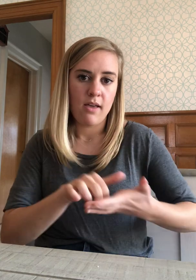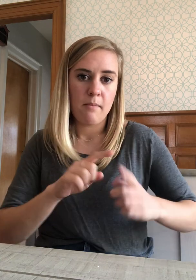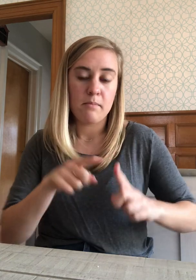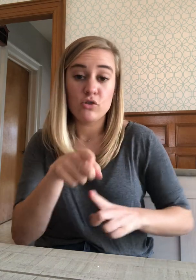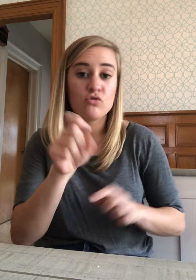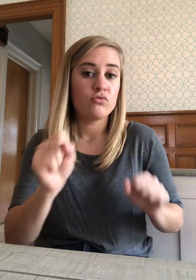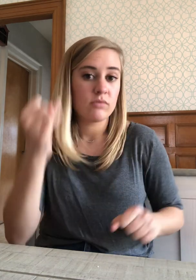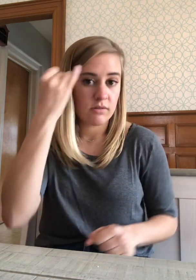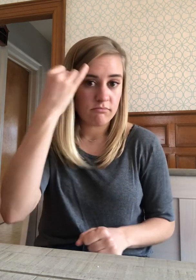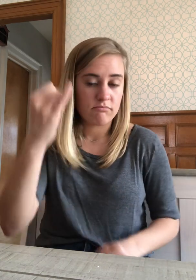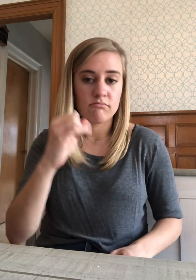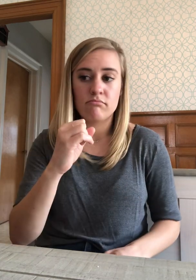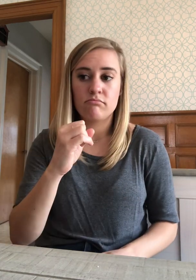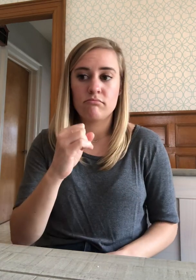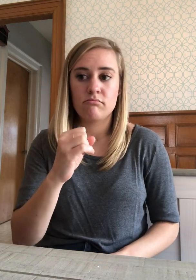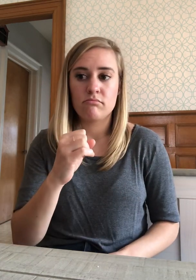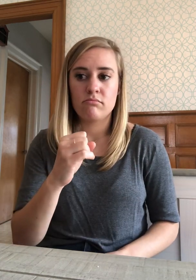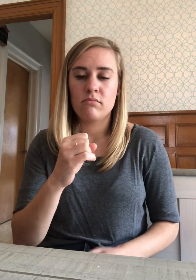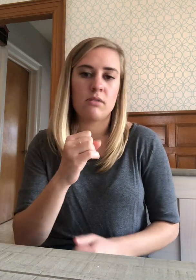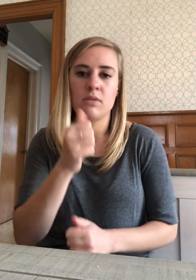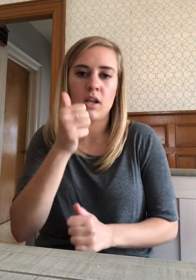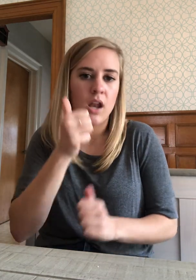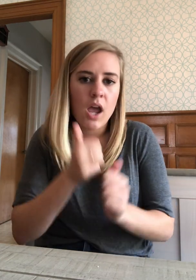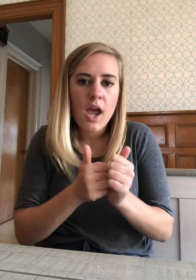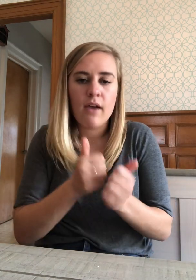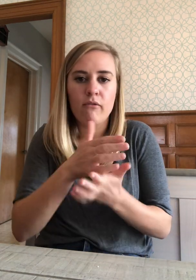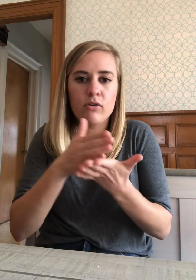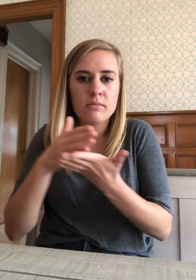wasn't a piece of bone bigger than a millimeter left in this guy's face.